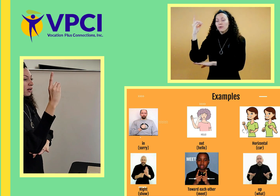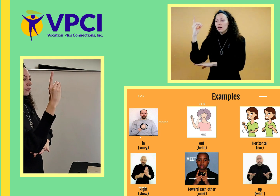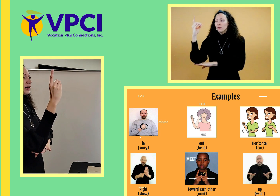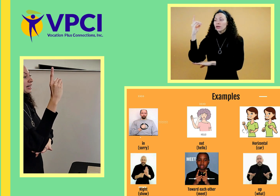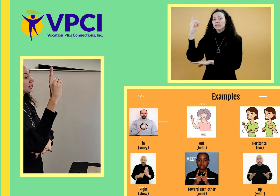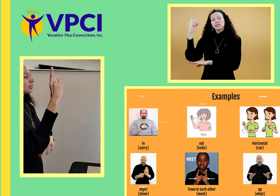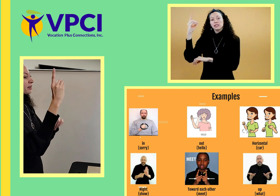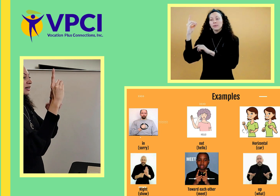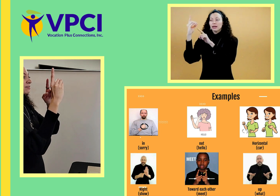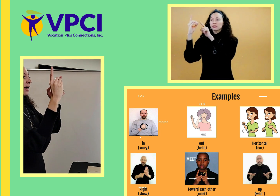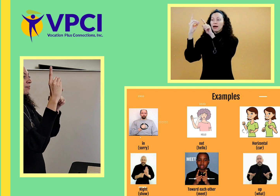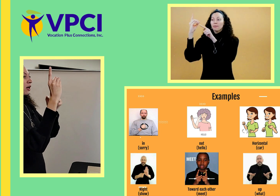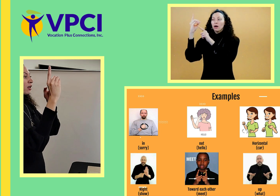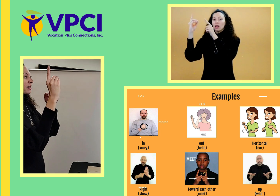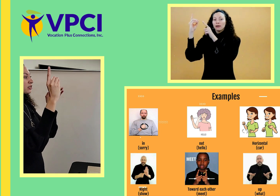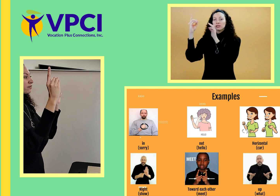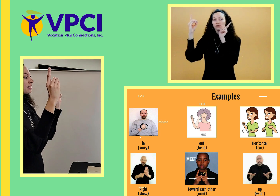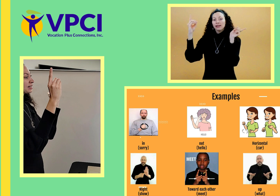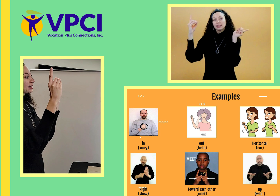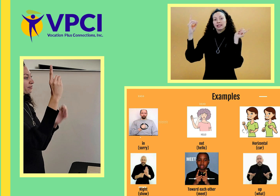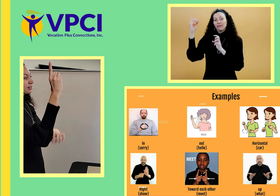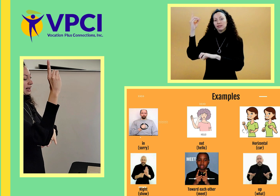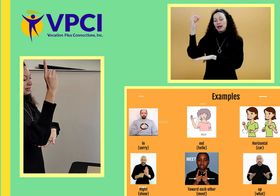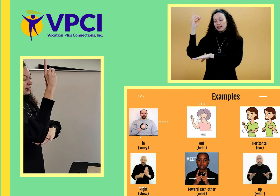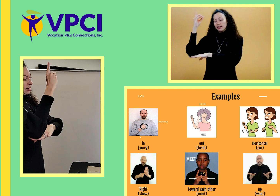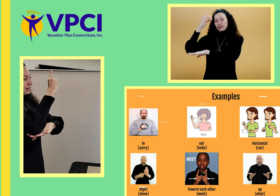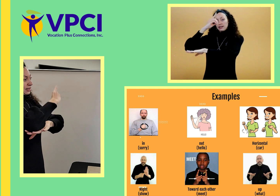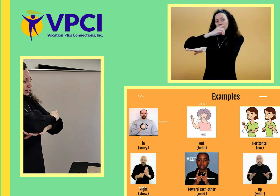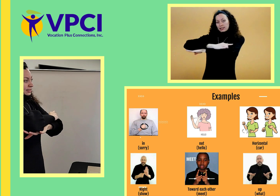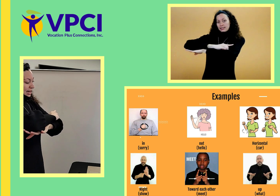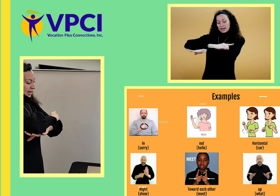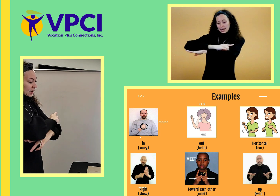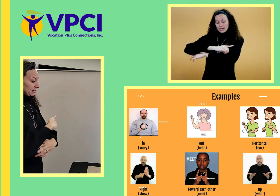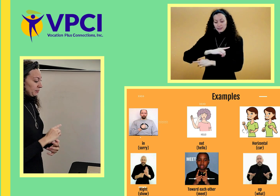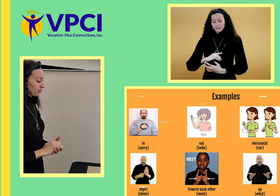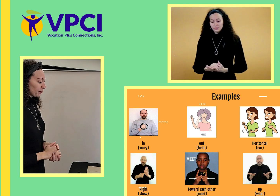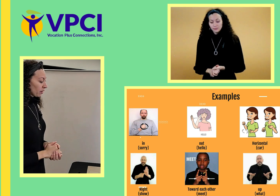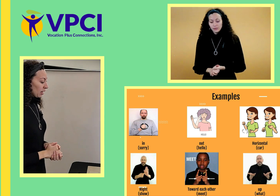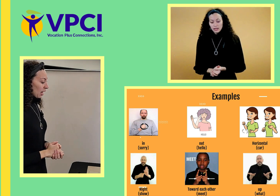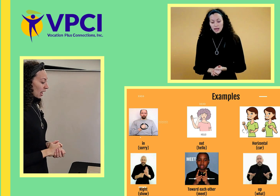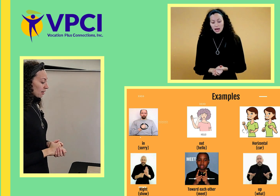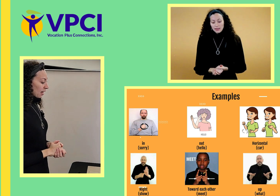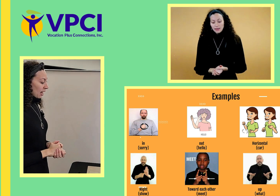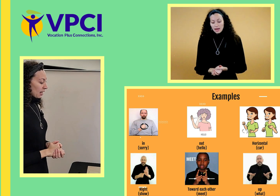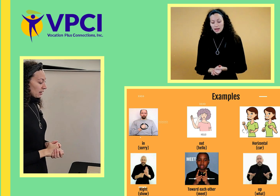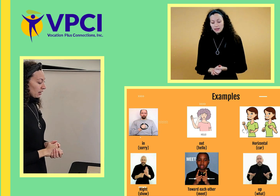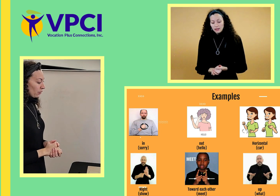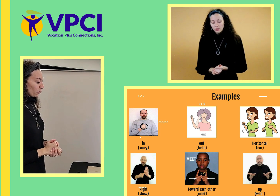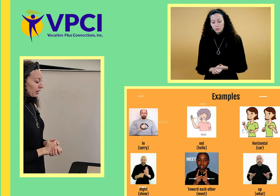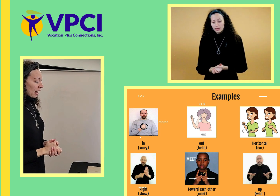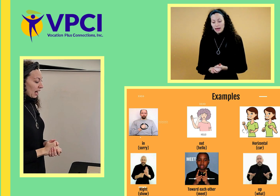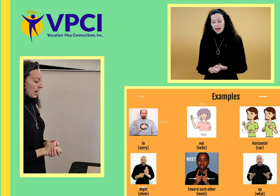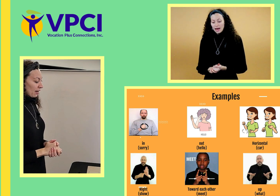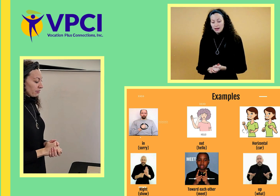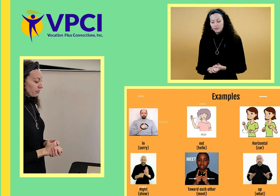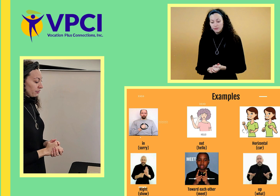left palm orientation because my palm is facing the left side. Day. And then